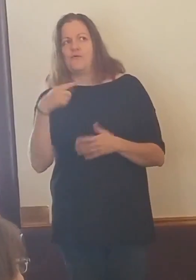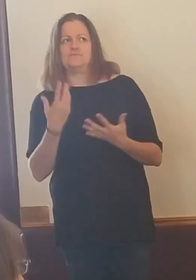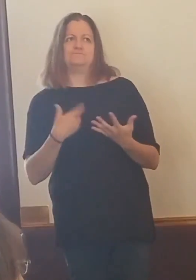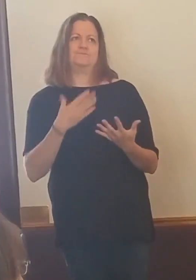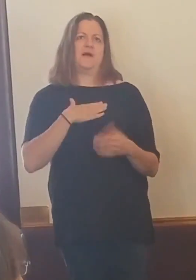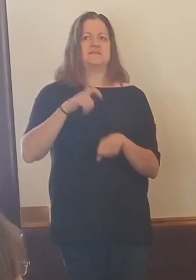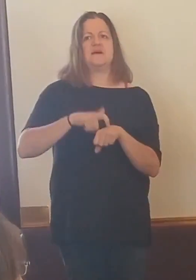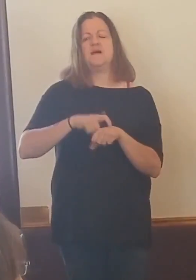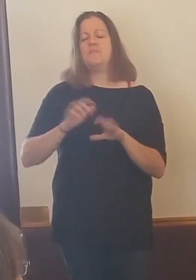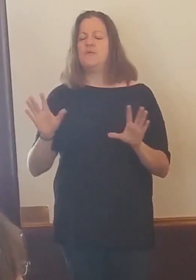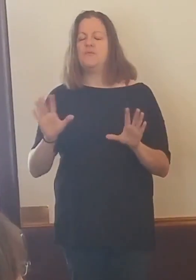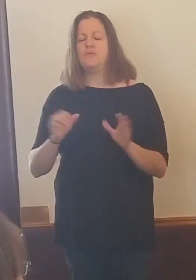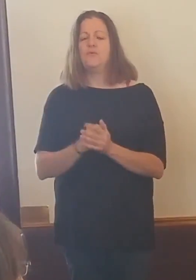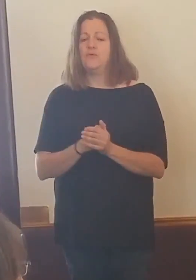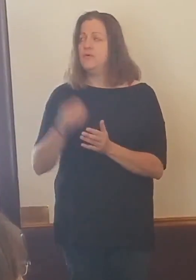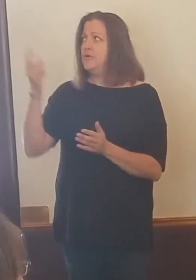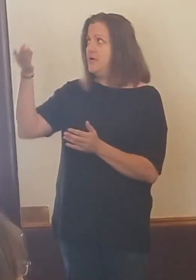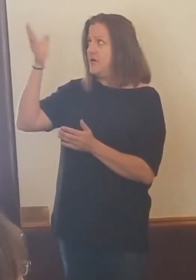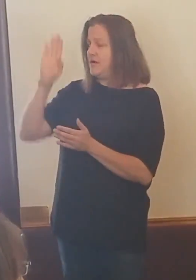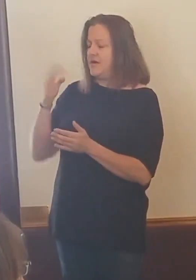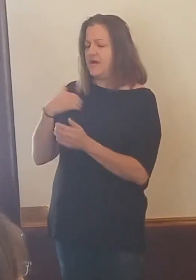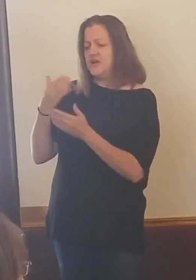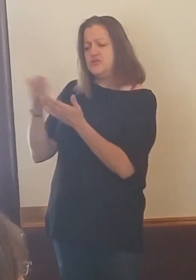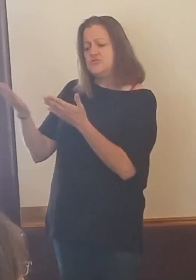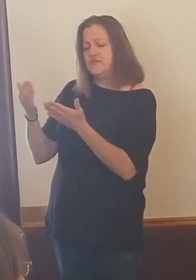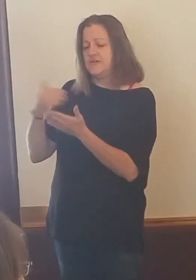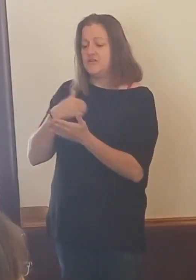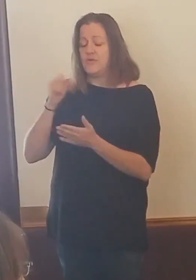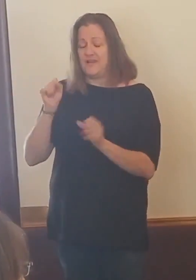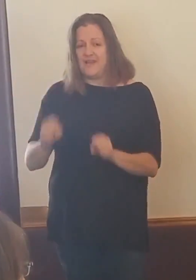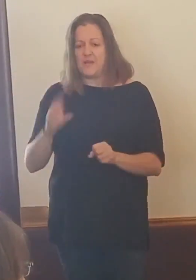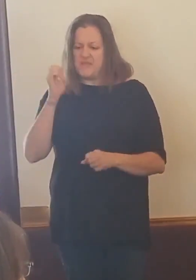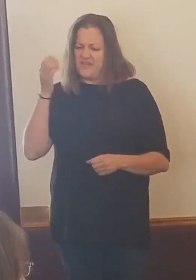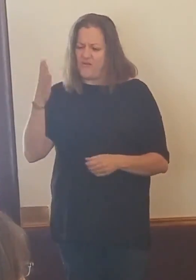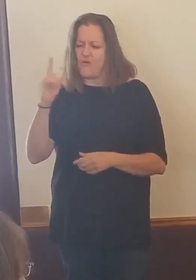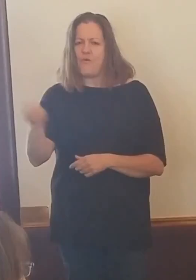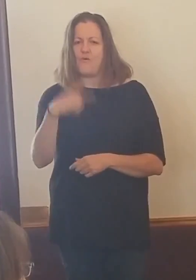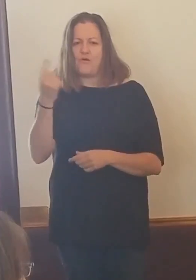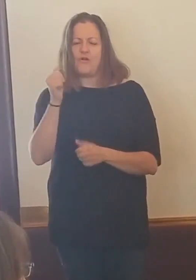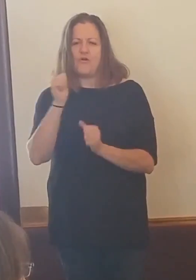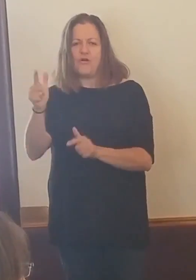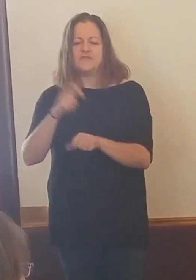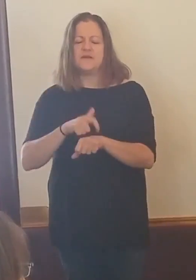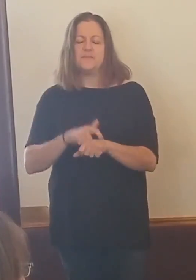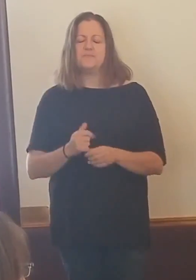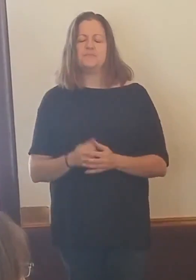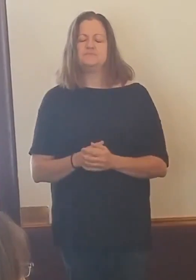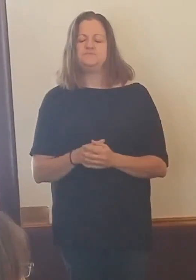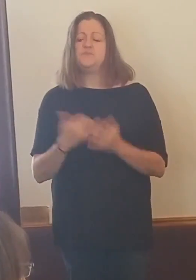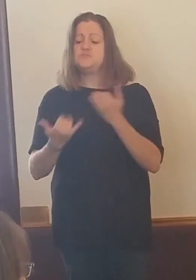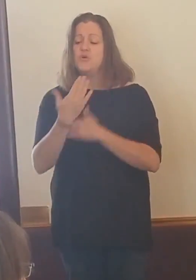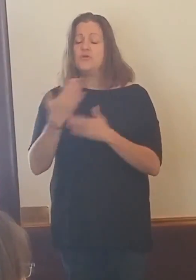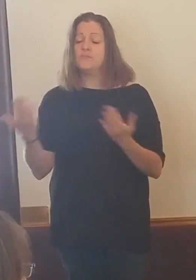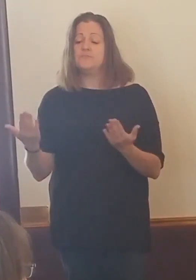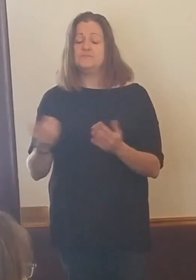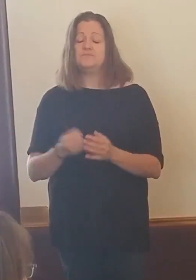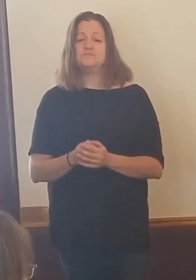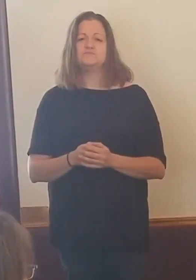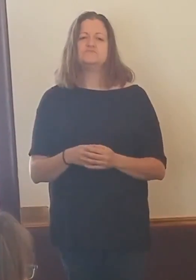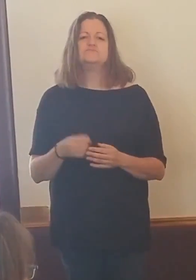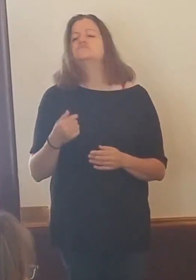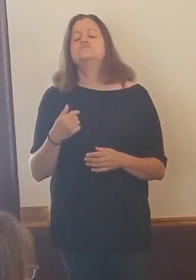we are God's servants being on call 24/7. And this morning, we